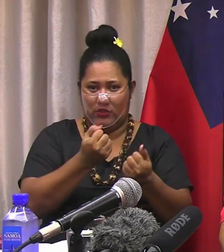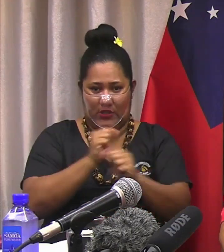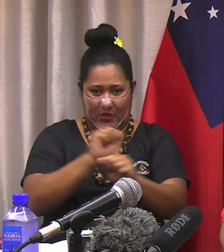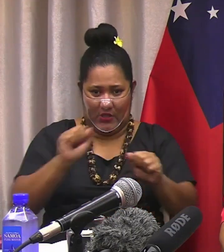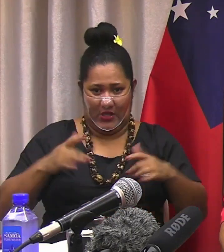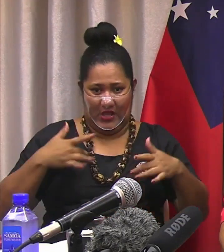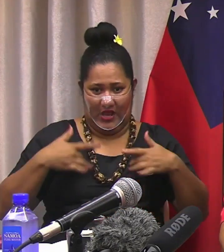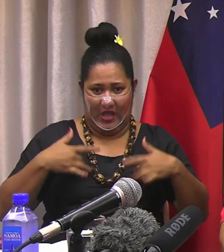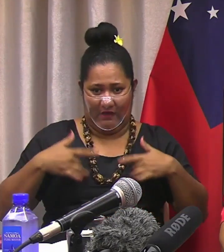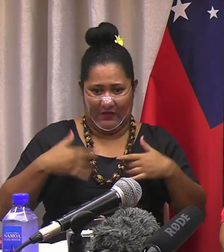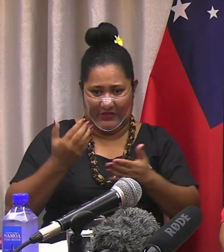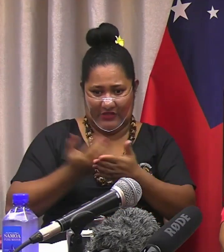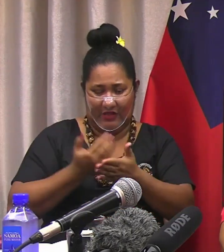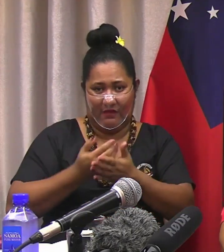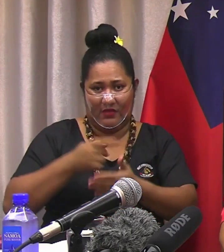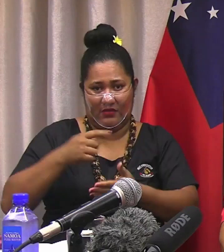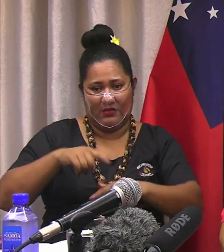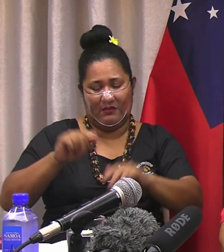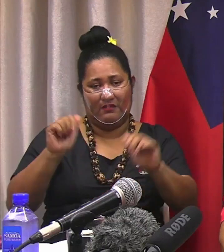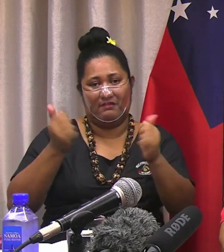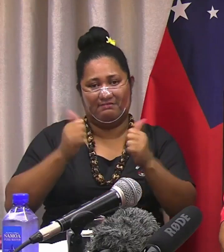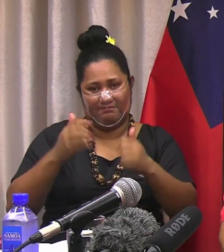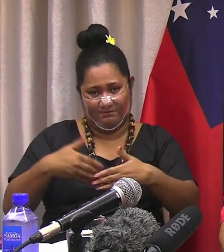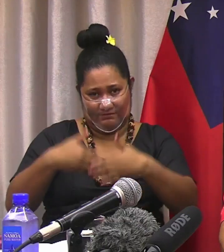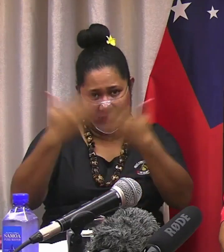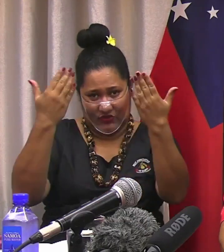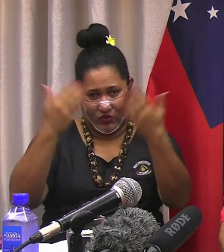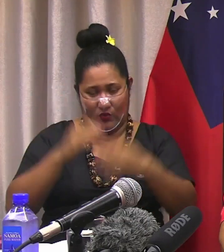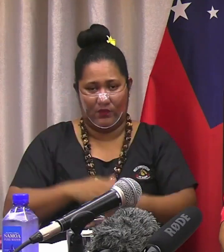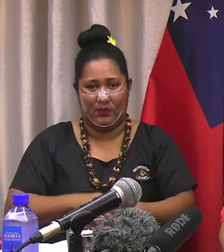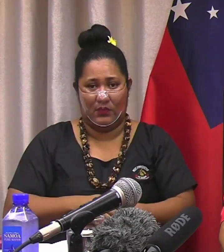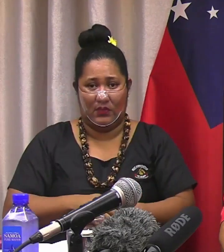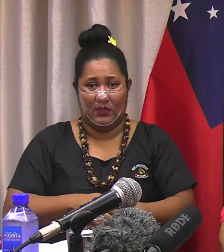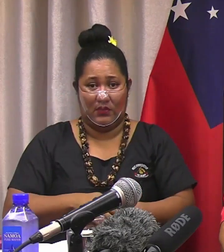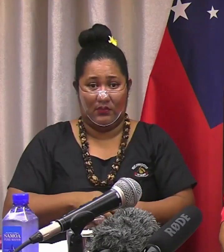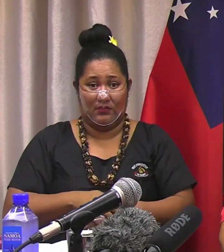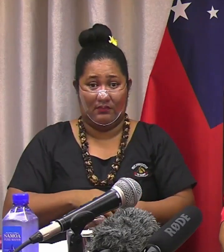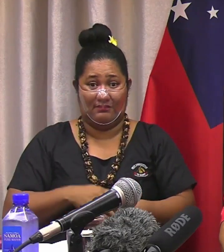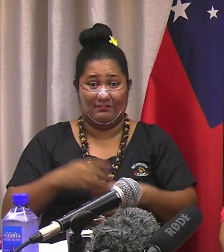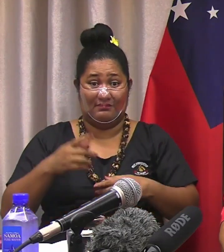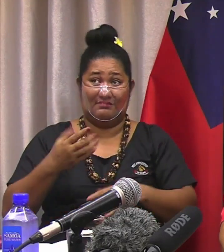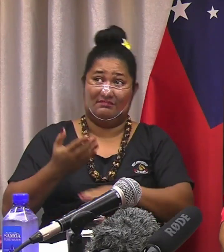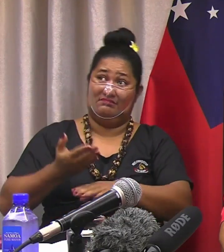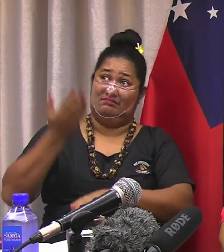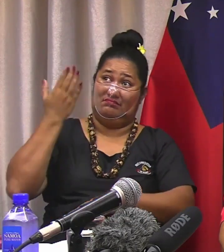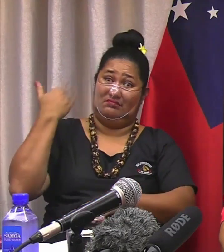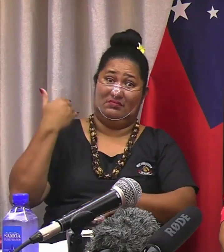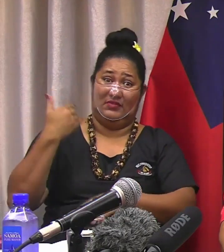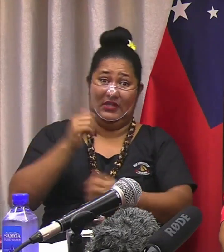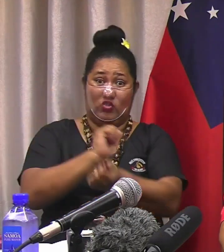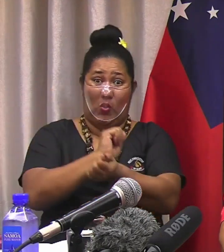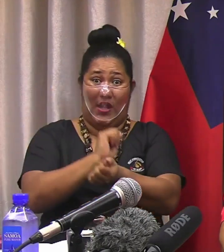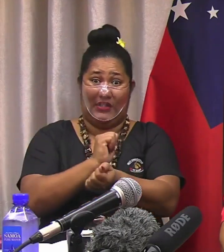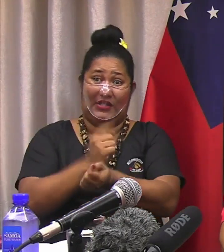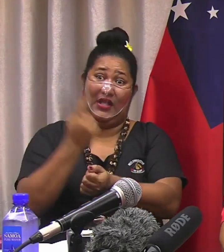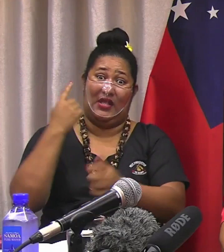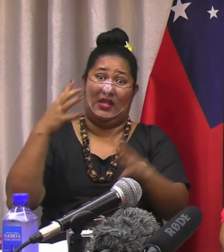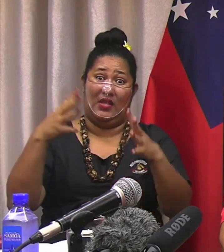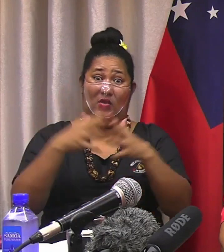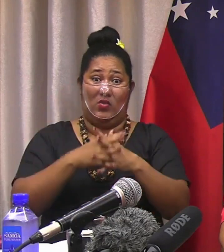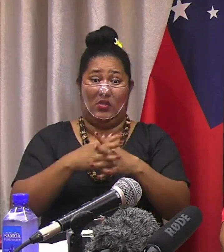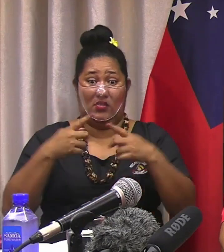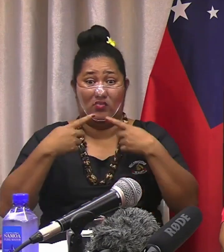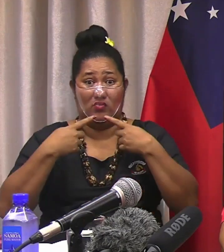to the end of another day. As was announced on Saturday last week, the declaration of